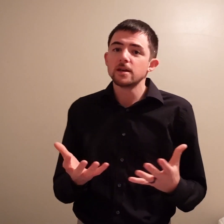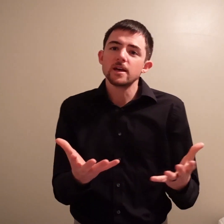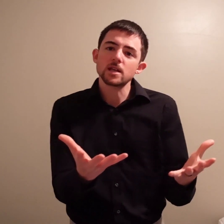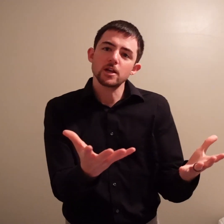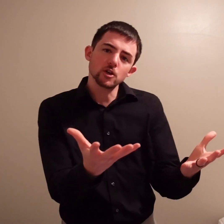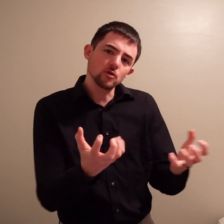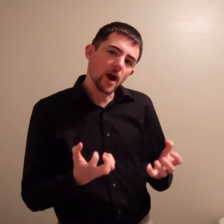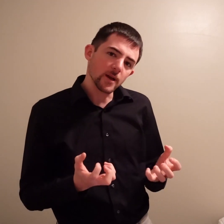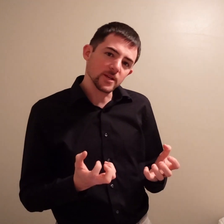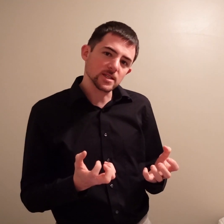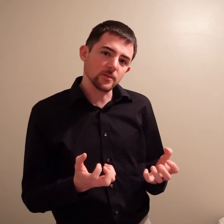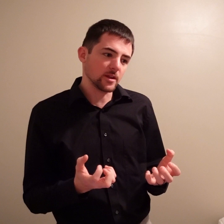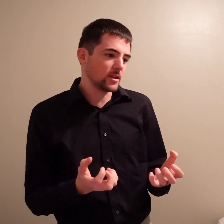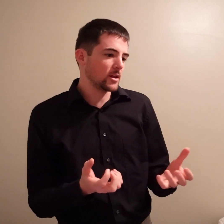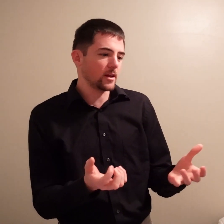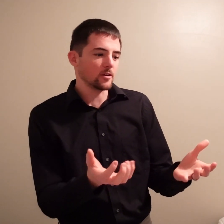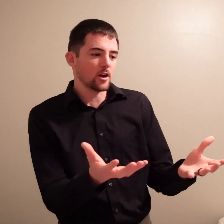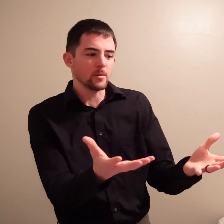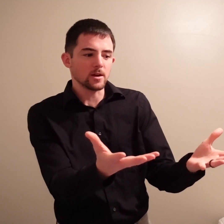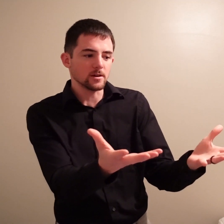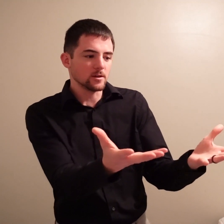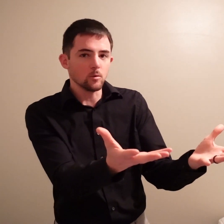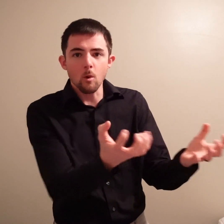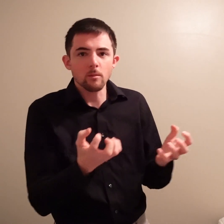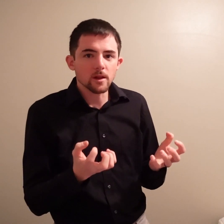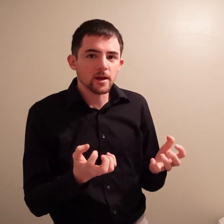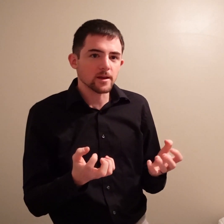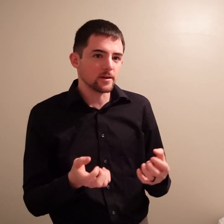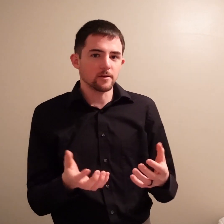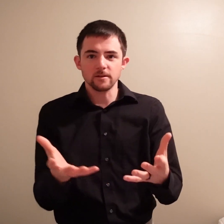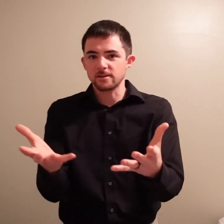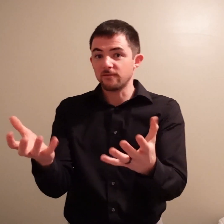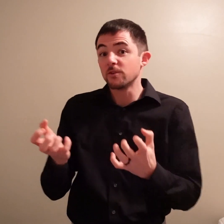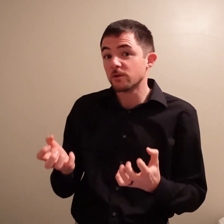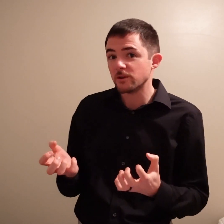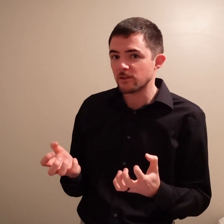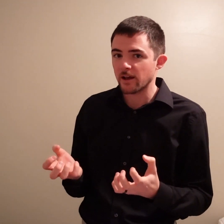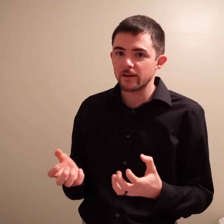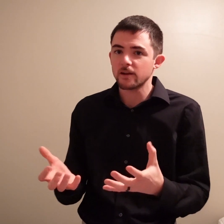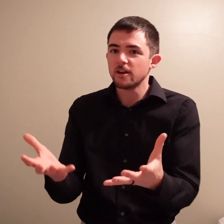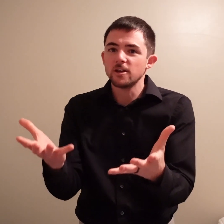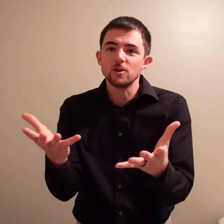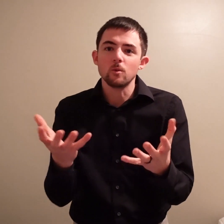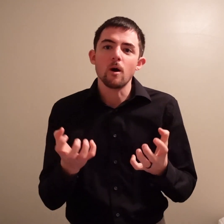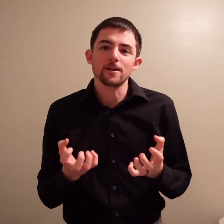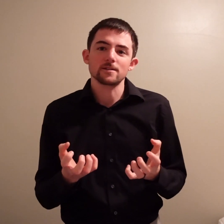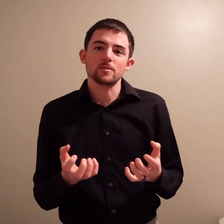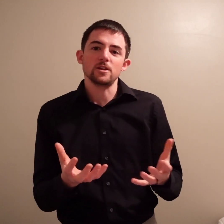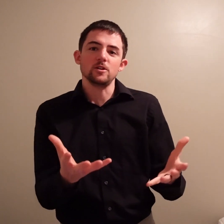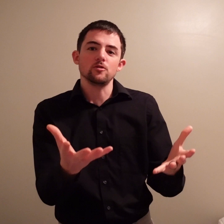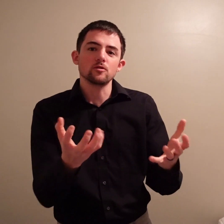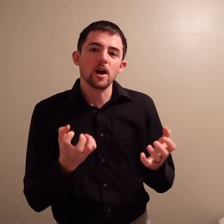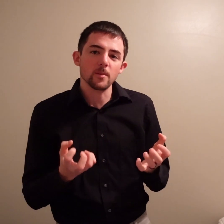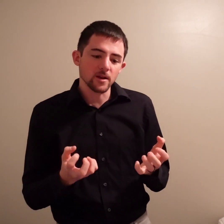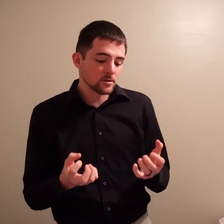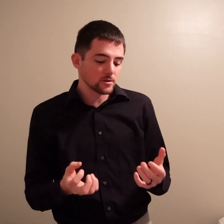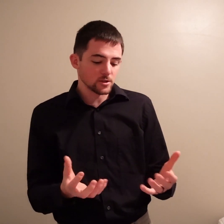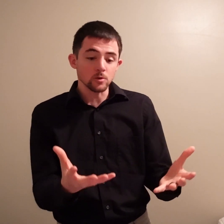It's like you're grabbing something. Think like you're grabbing a warm blanket or some food you like. You want something. You grab it in towards you. You